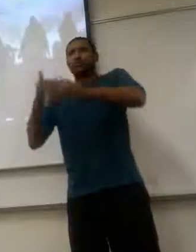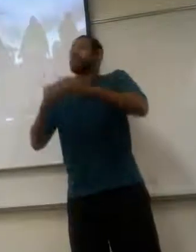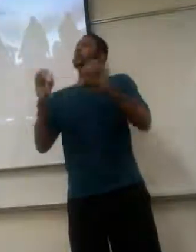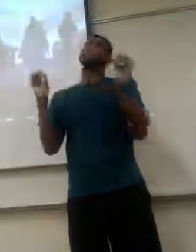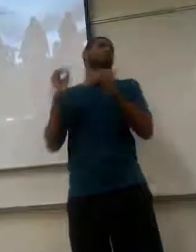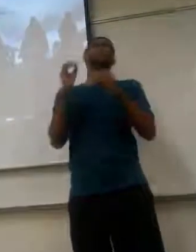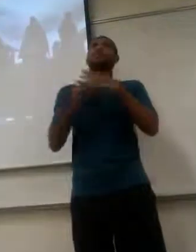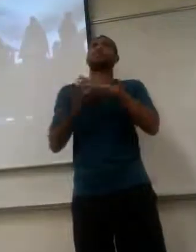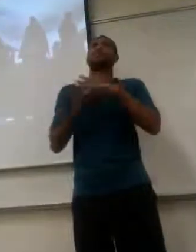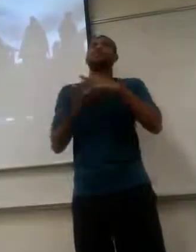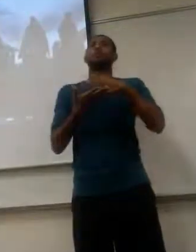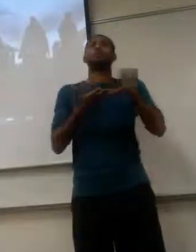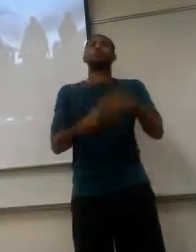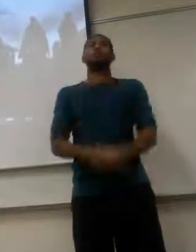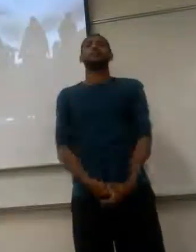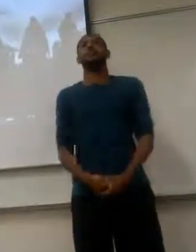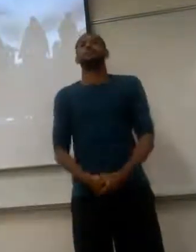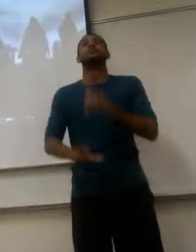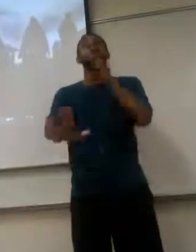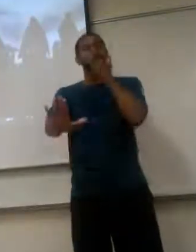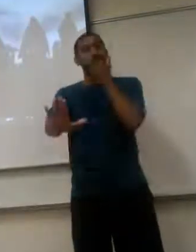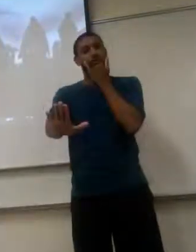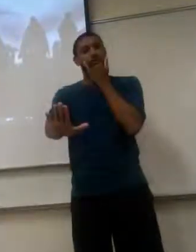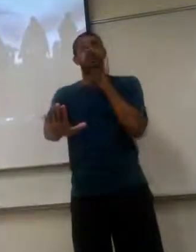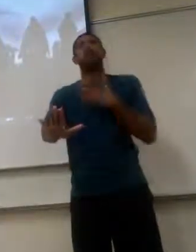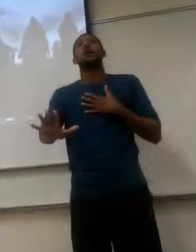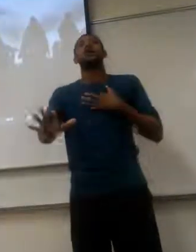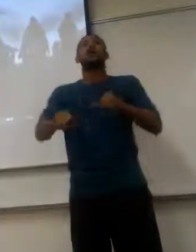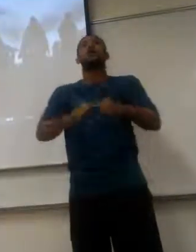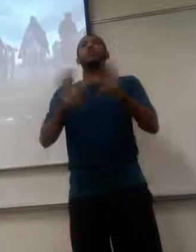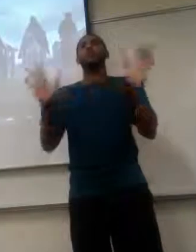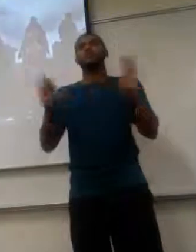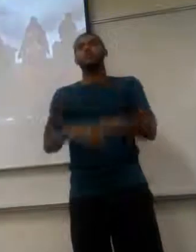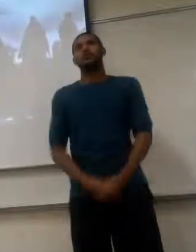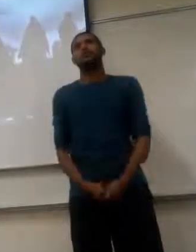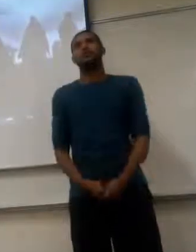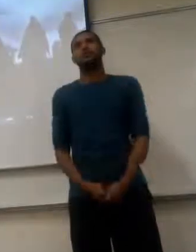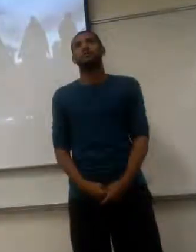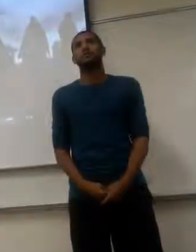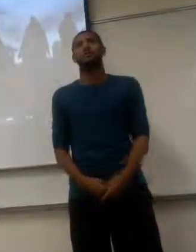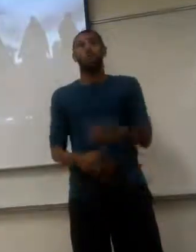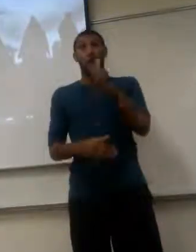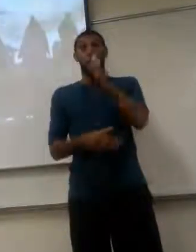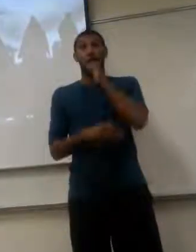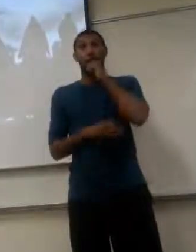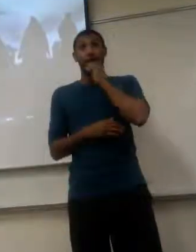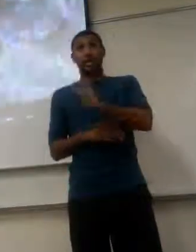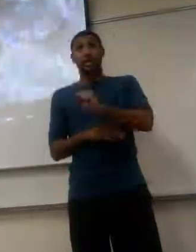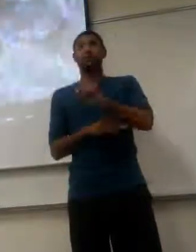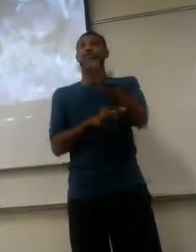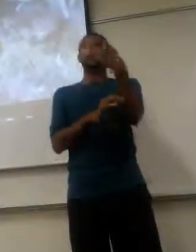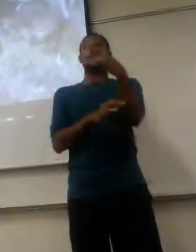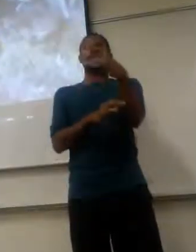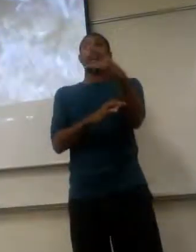At the age of 14, I went with a party of warriors to search for Crow horses and scalps. We attacked the